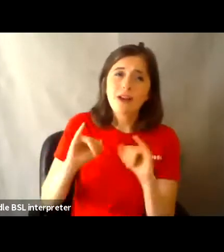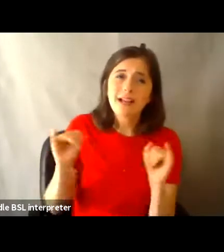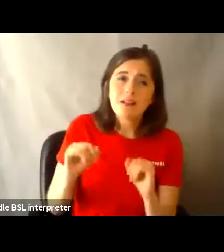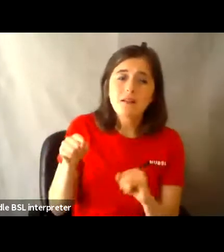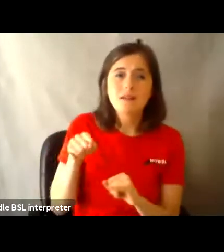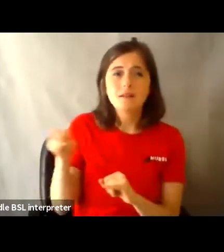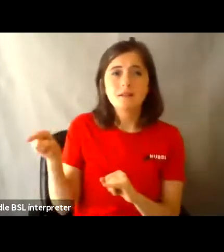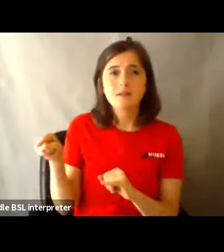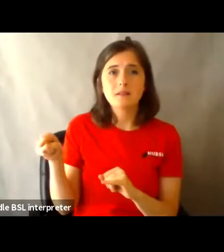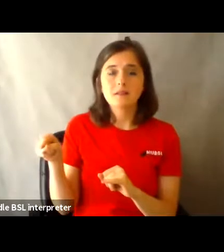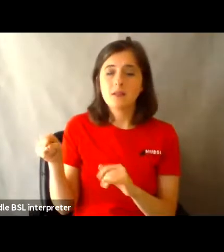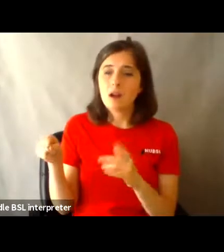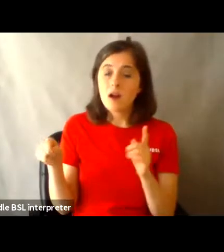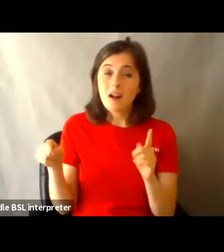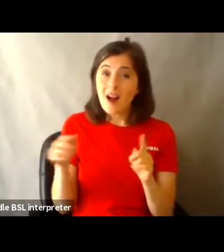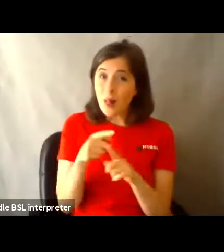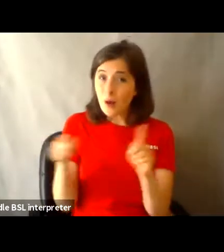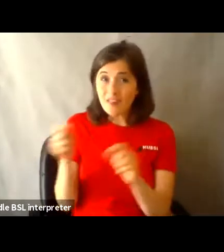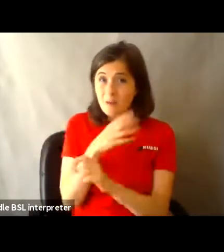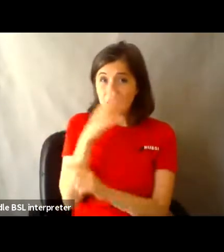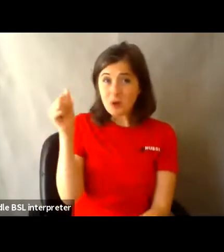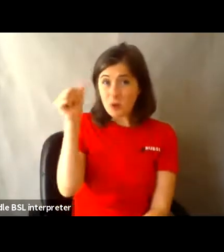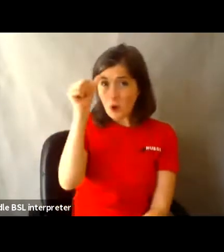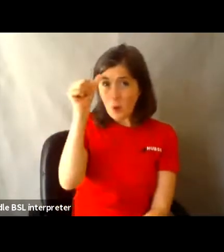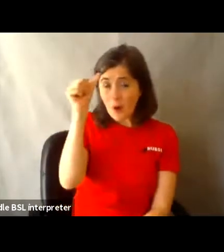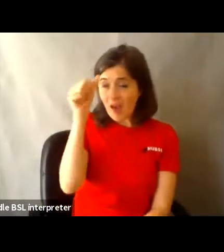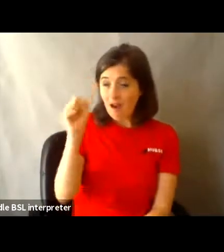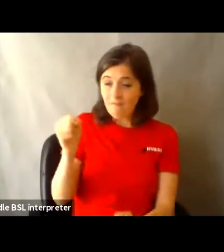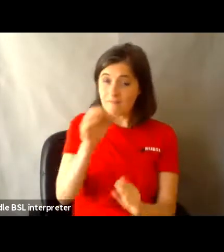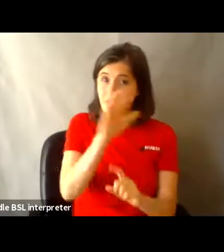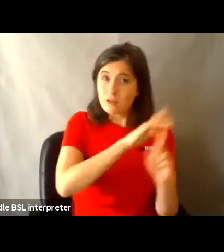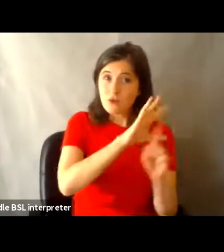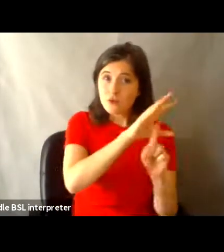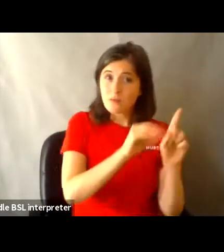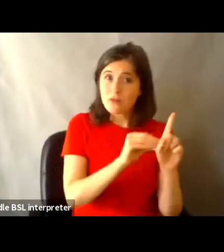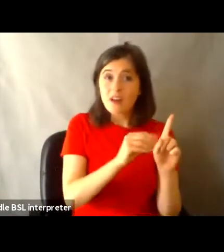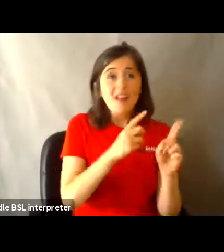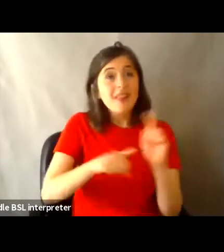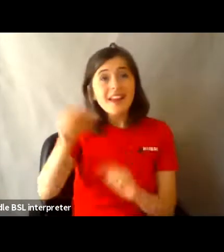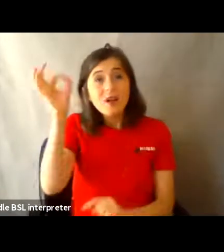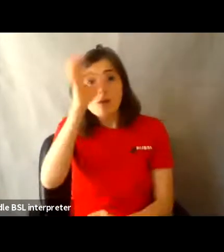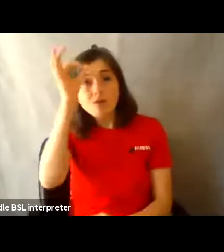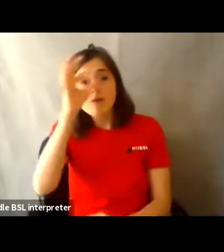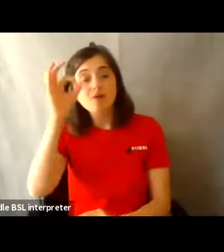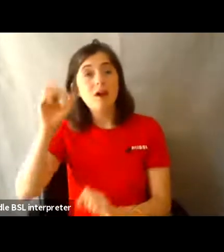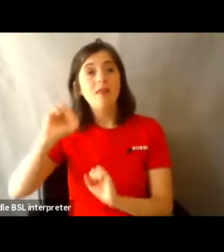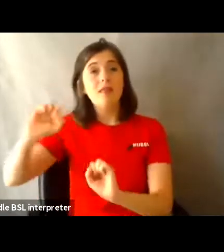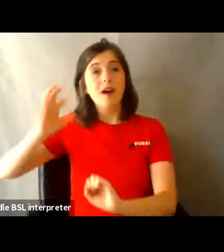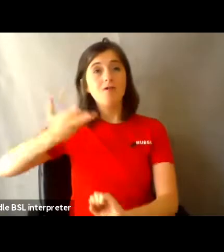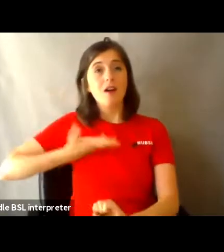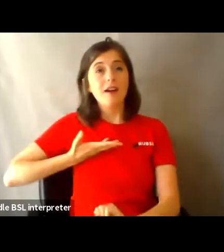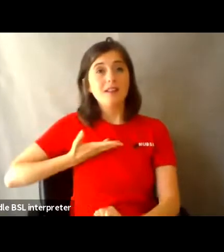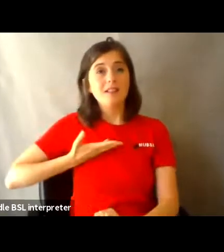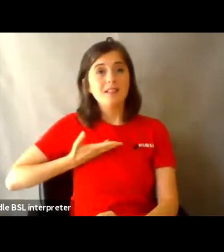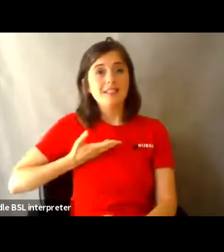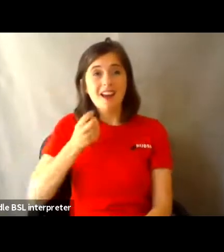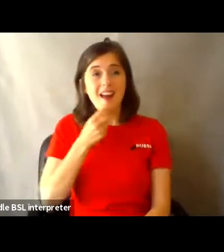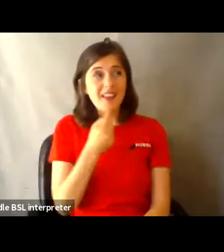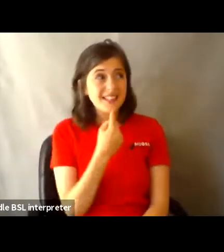disability. They're not aware of their rights in society, and many of them question whether they can even claim to be